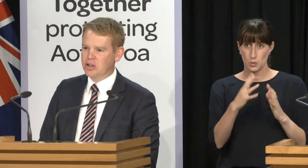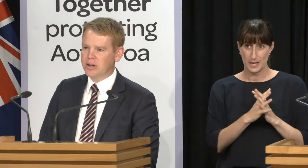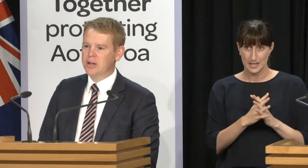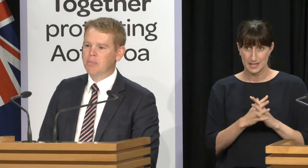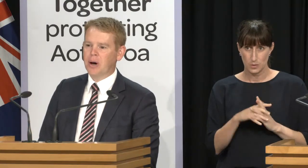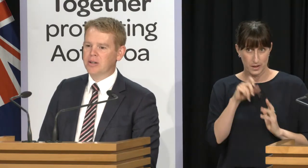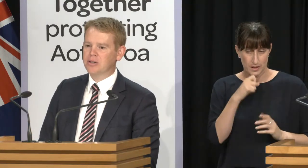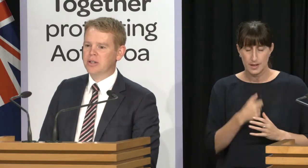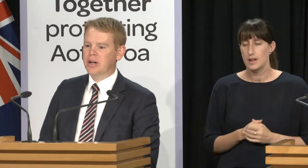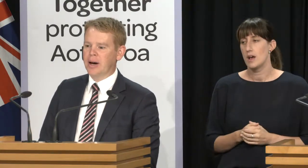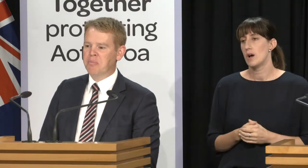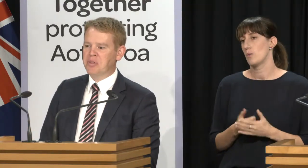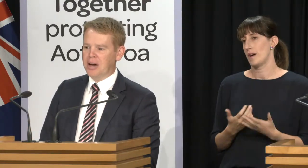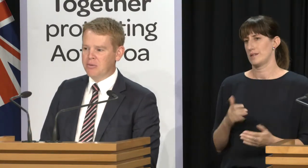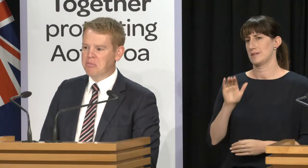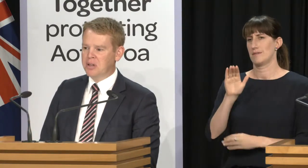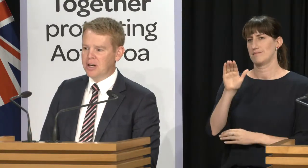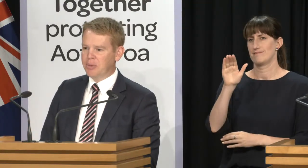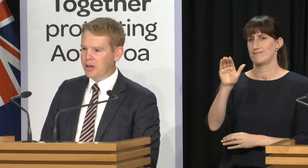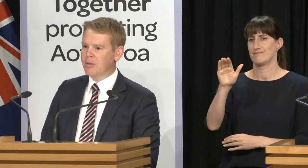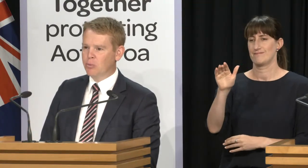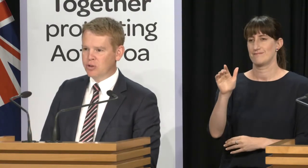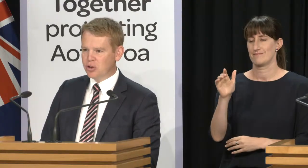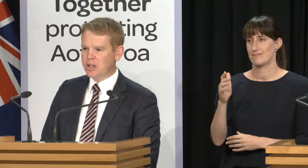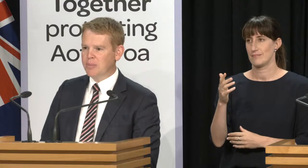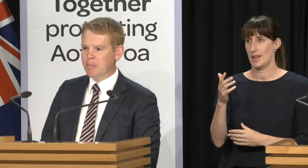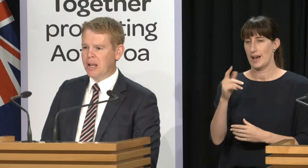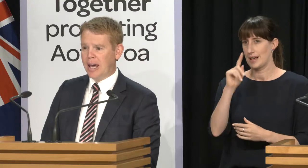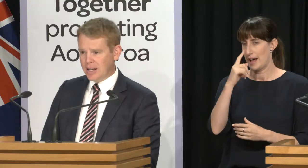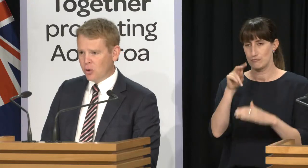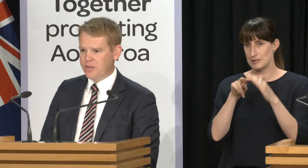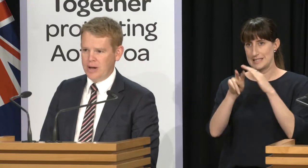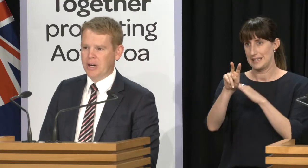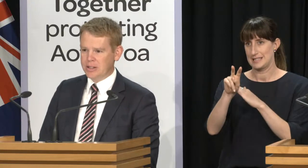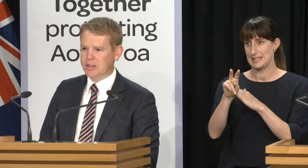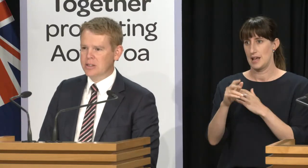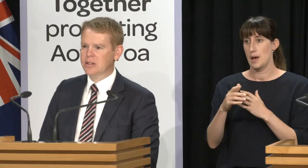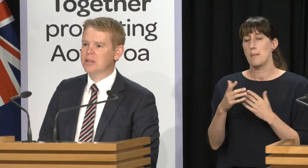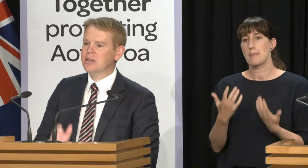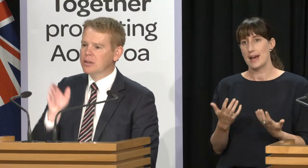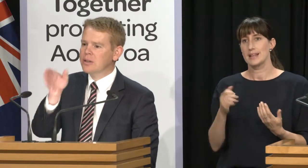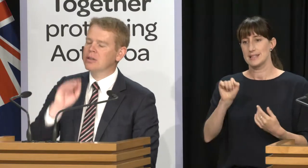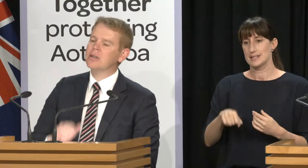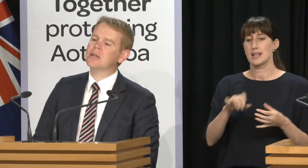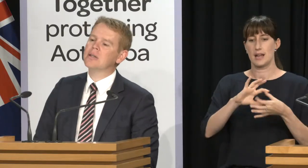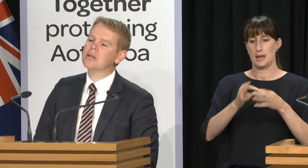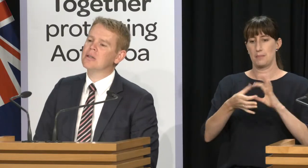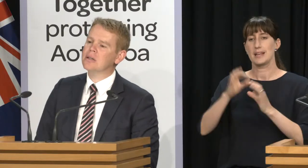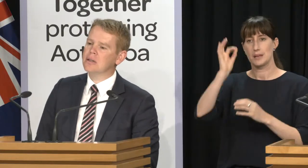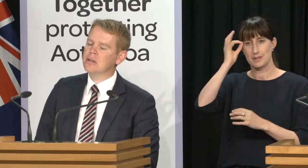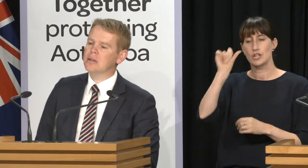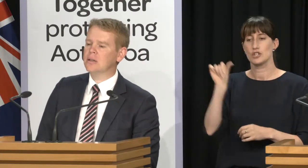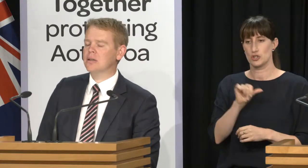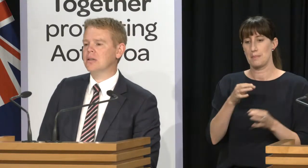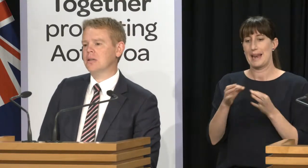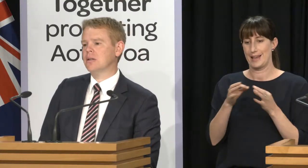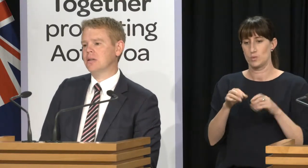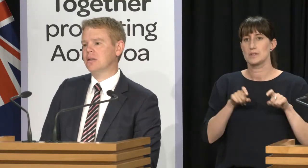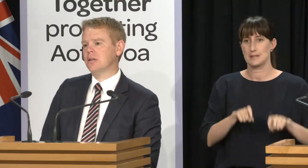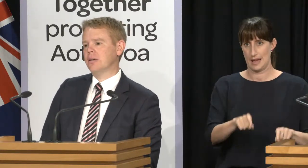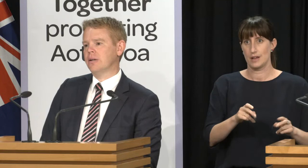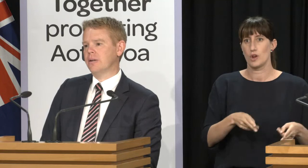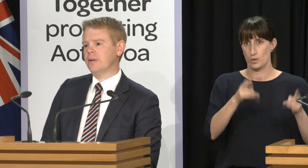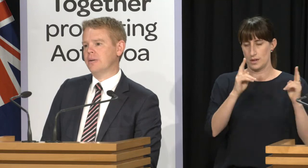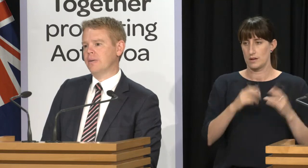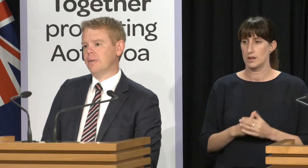in the future, but the Olympic Committee will certainly be planning on that basis. On the National Significance test, would that